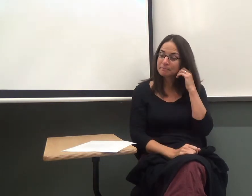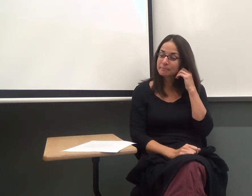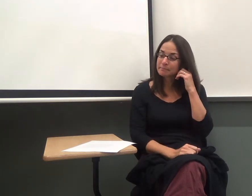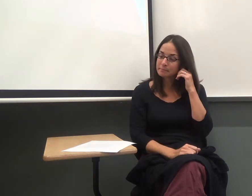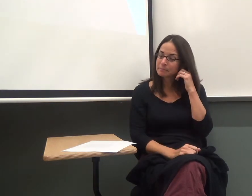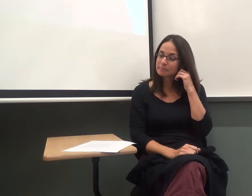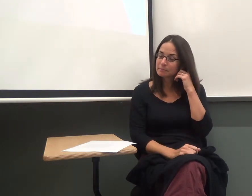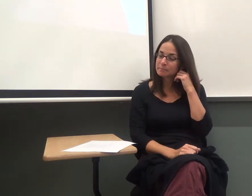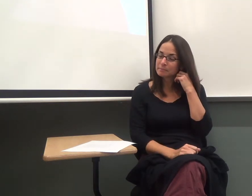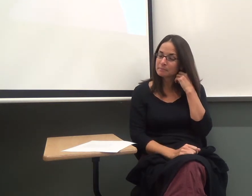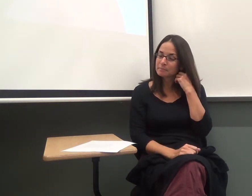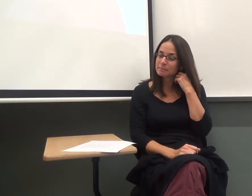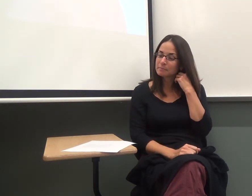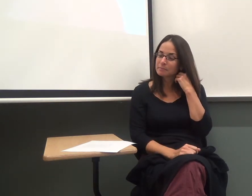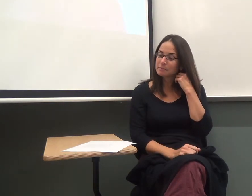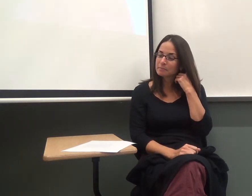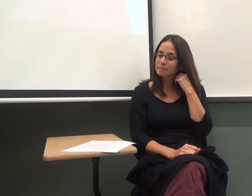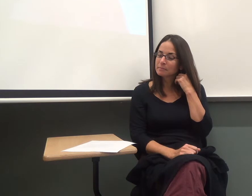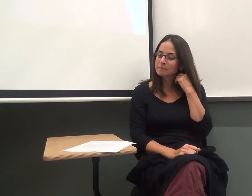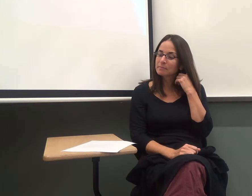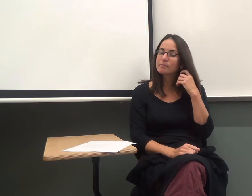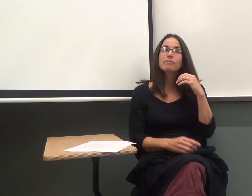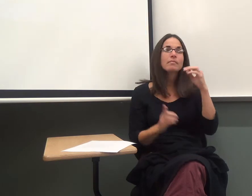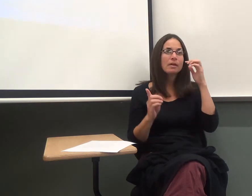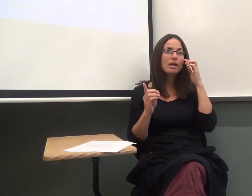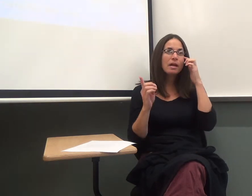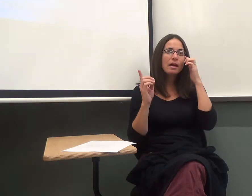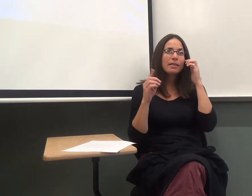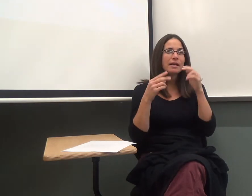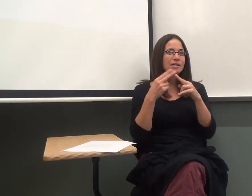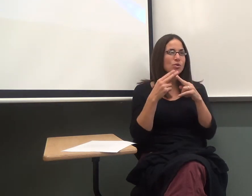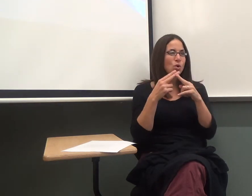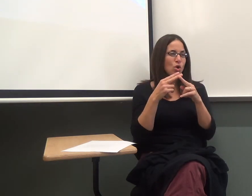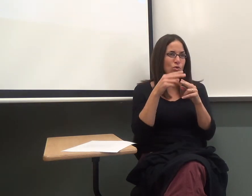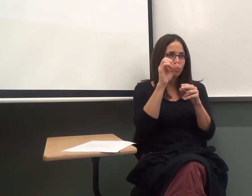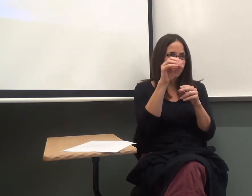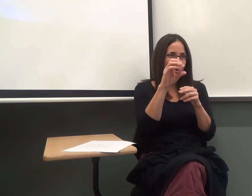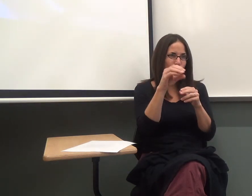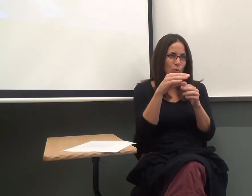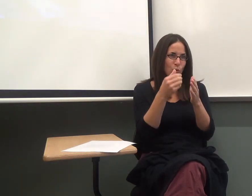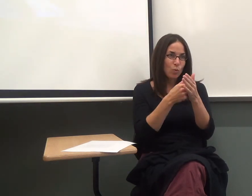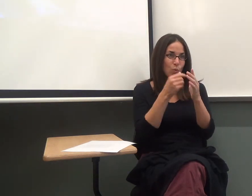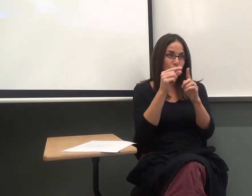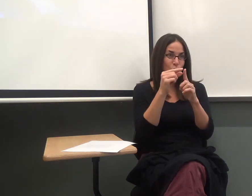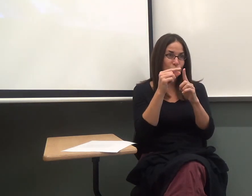little, we need to understand, this is what's called, I'm going to give you a new word today, okay? Even though you guys